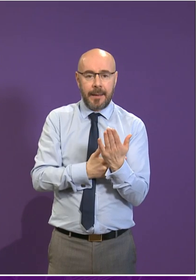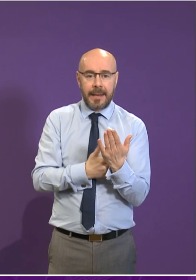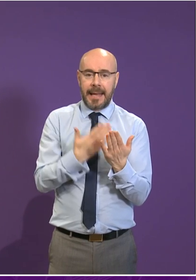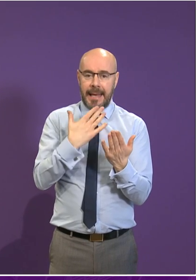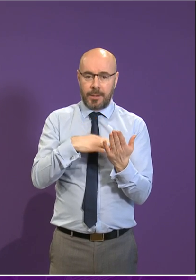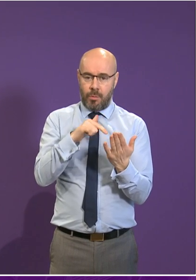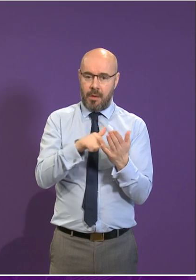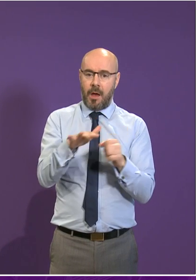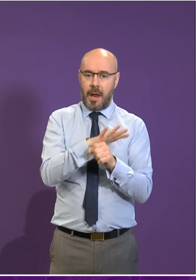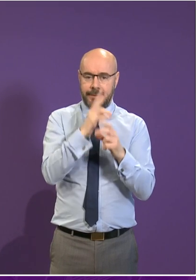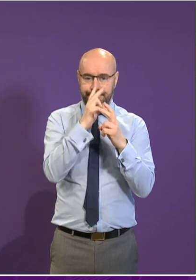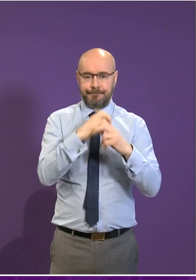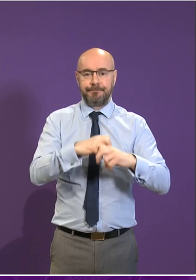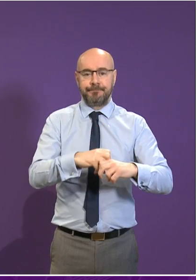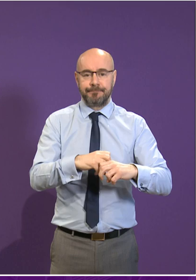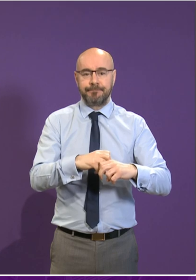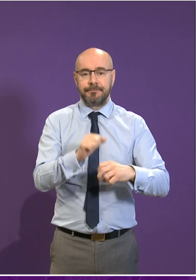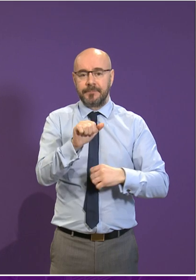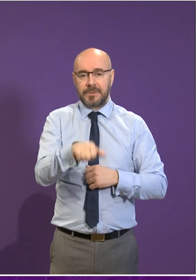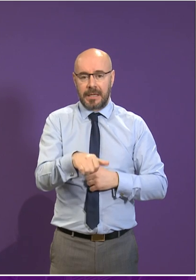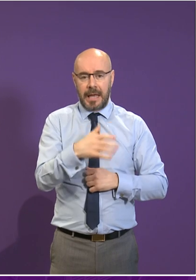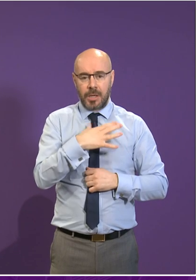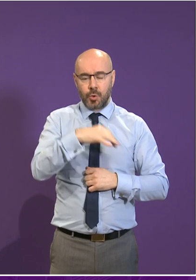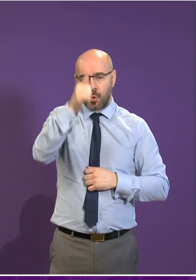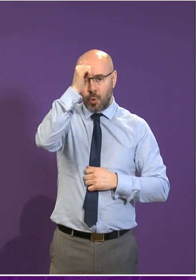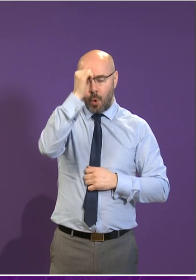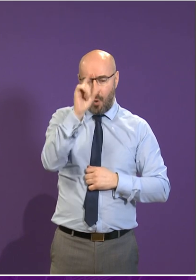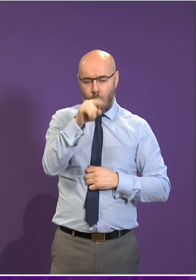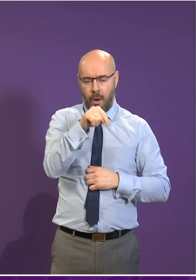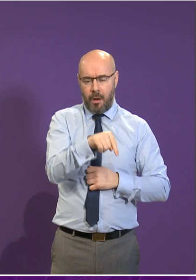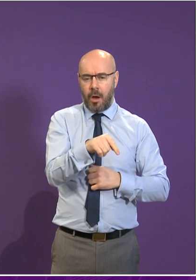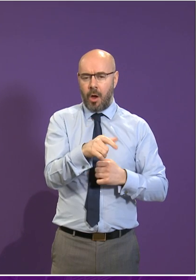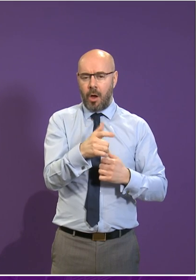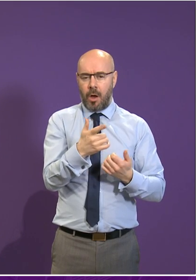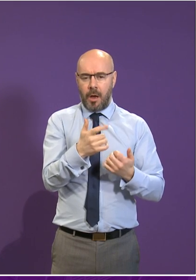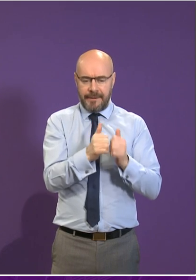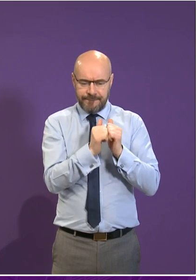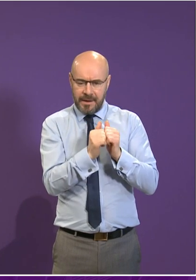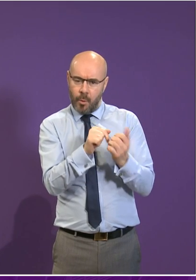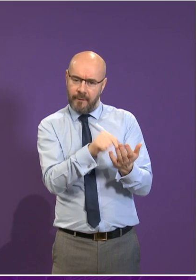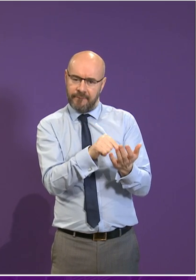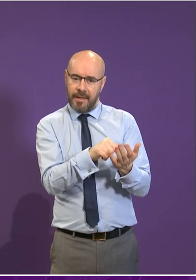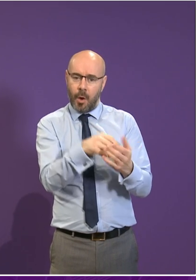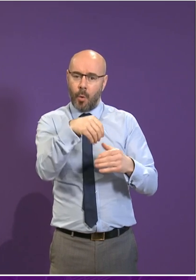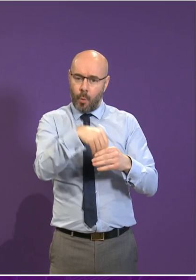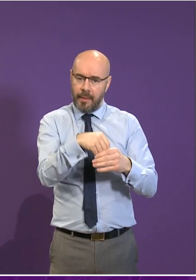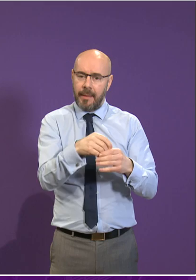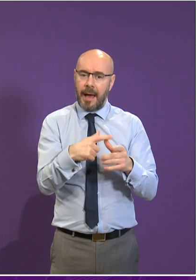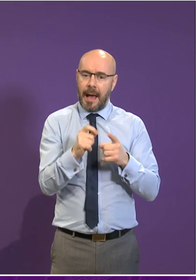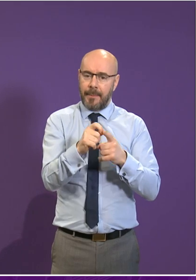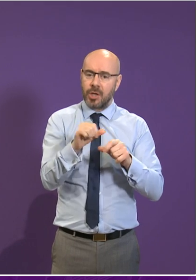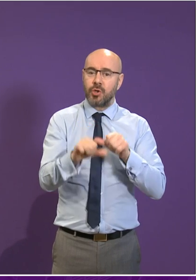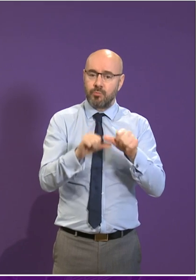at, and we do have to be very clear about what role they should or should not play. And I would expect the Commissioner to look at